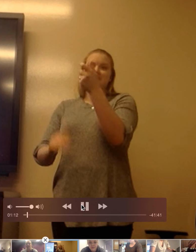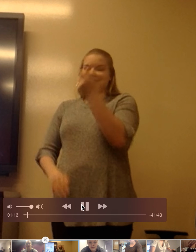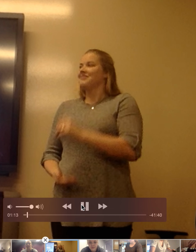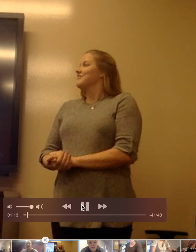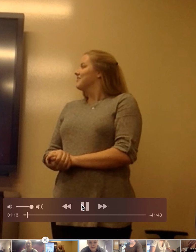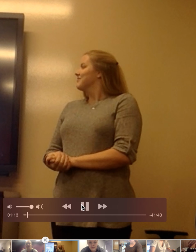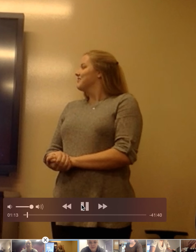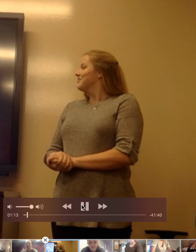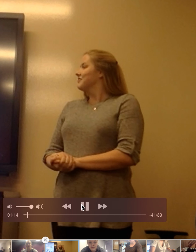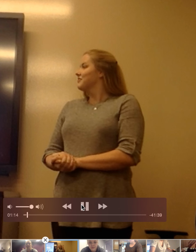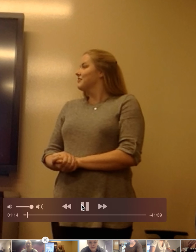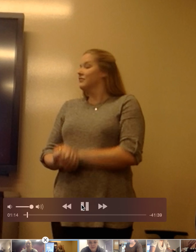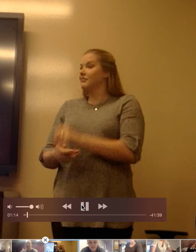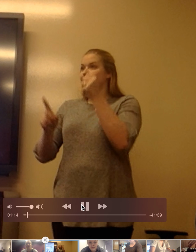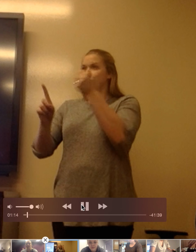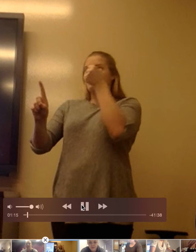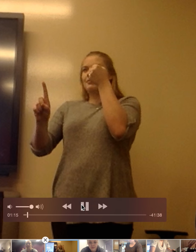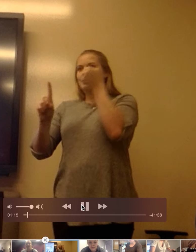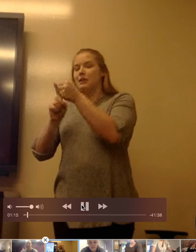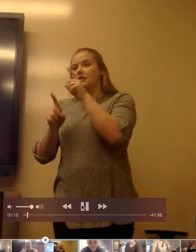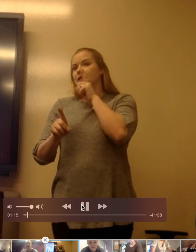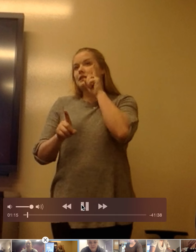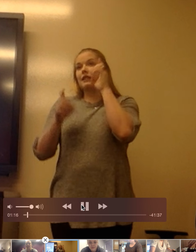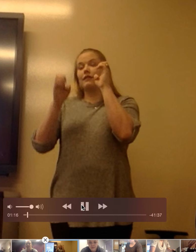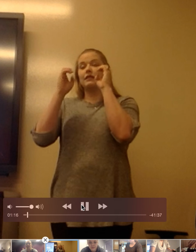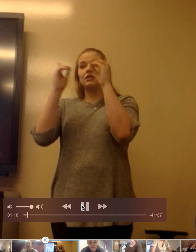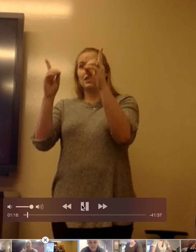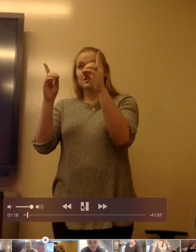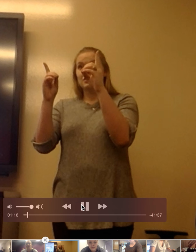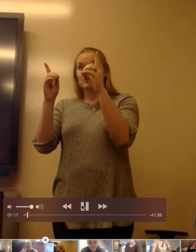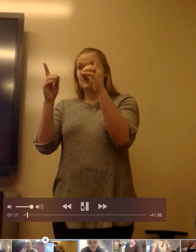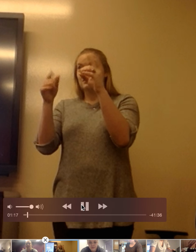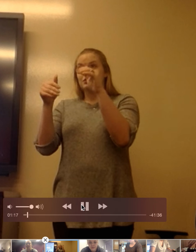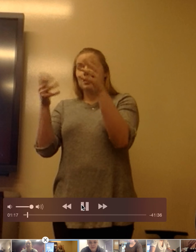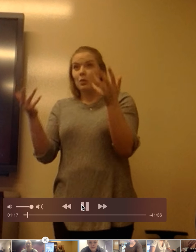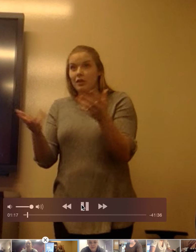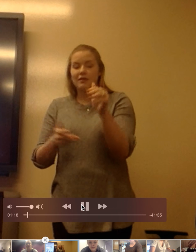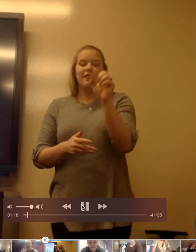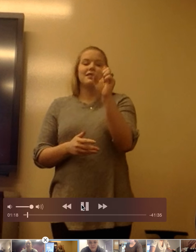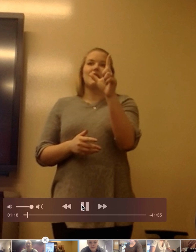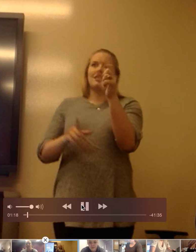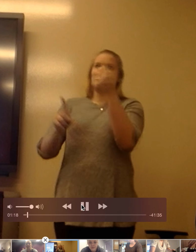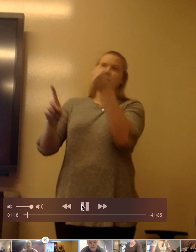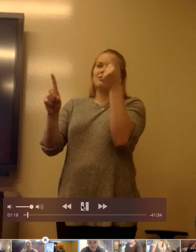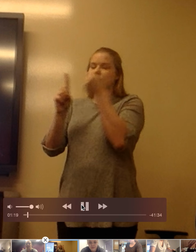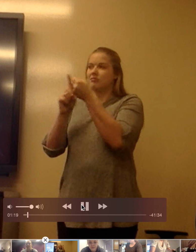is when ASL first began, and it really impacted deaf education.